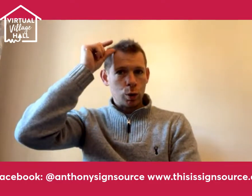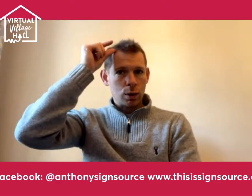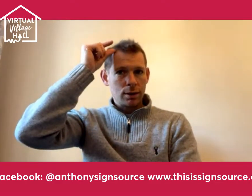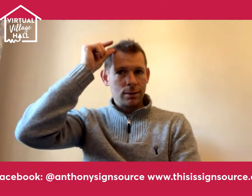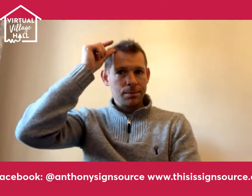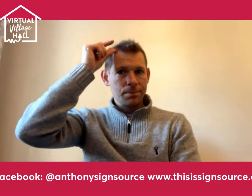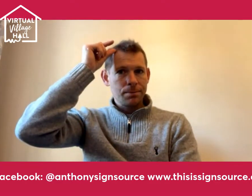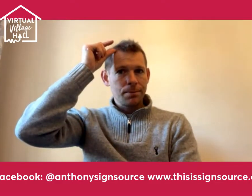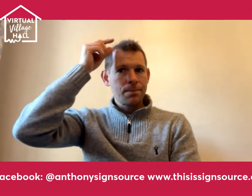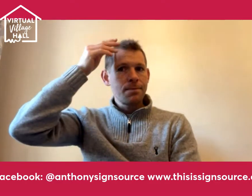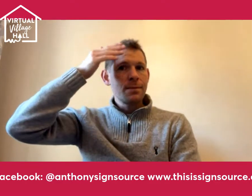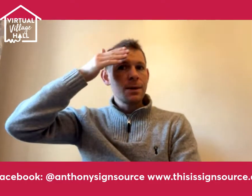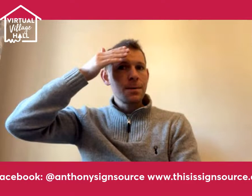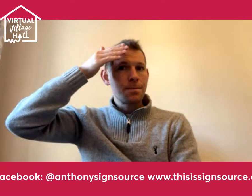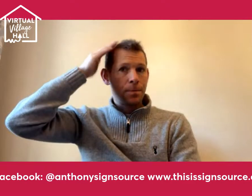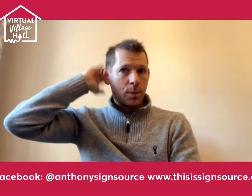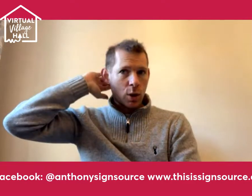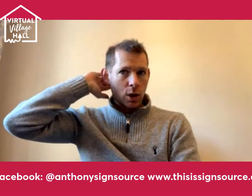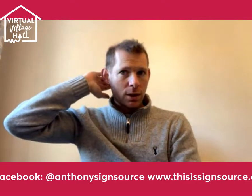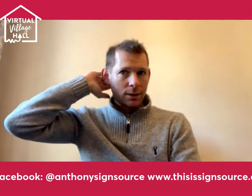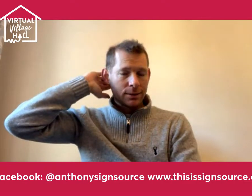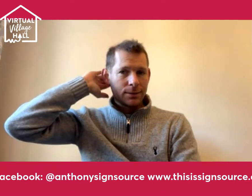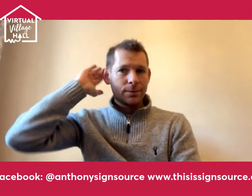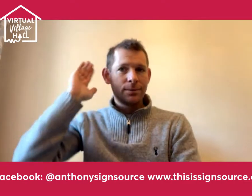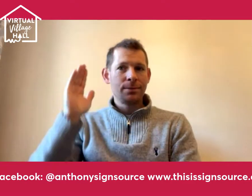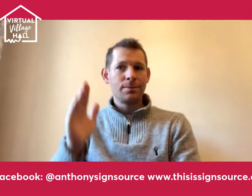can be short, you can be bald.